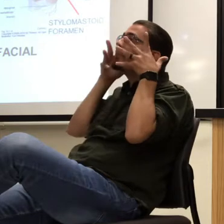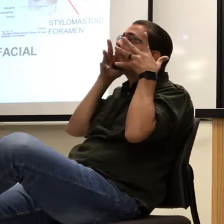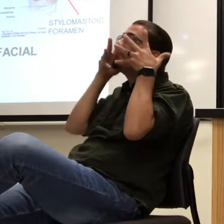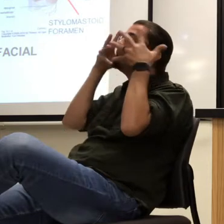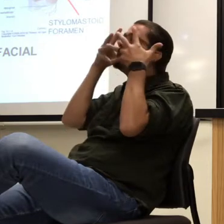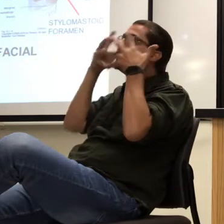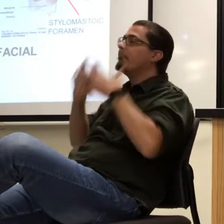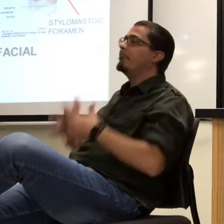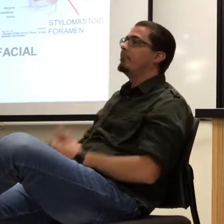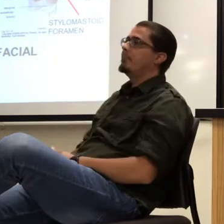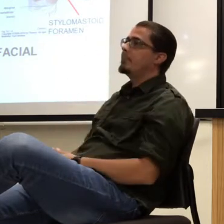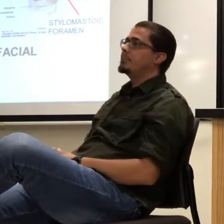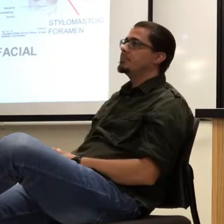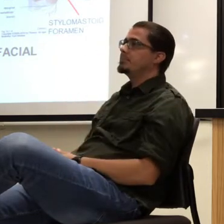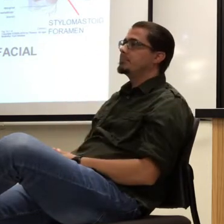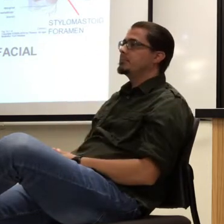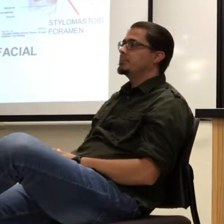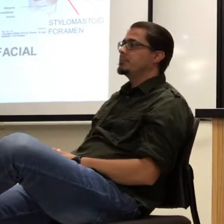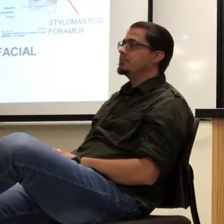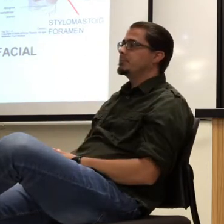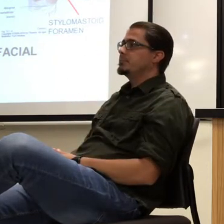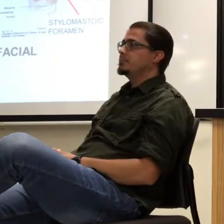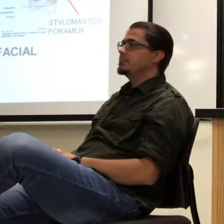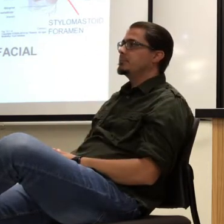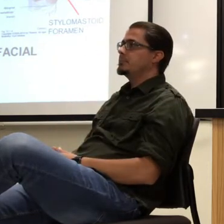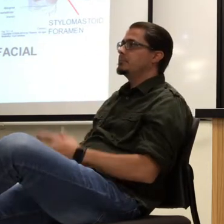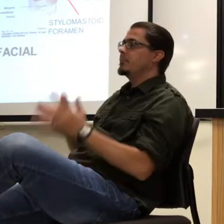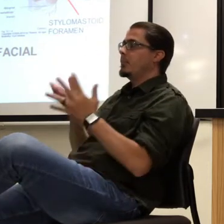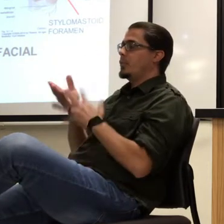A branch emerges through